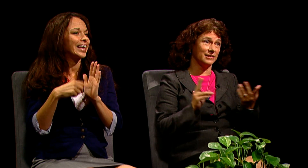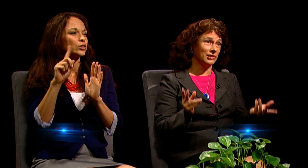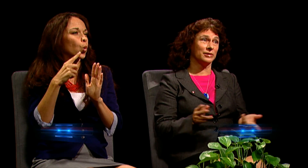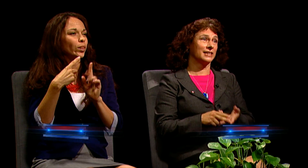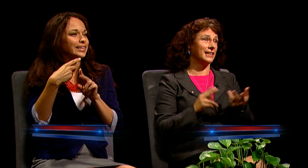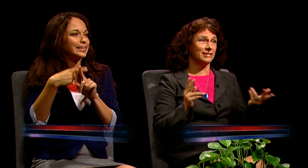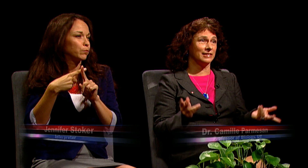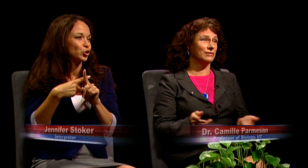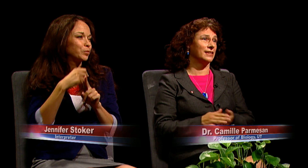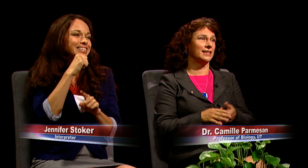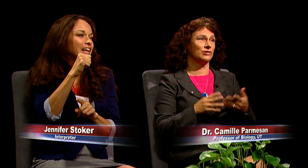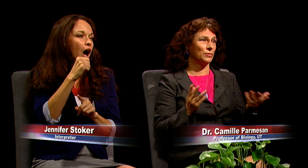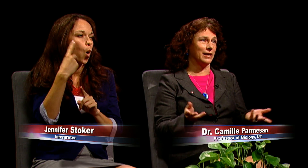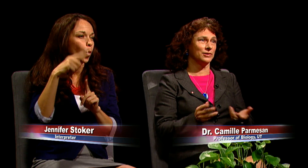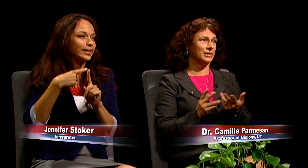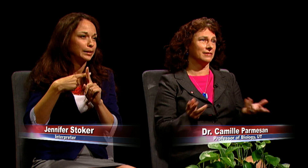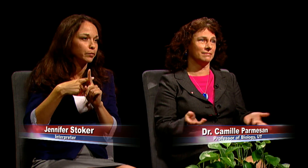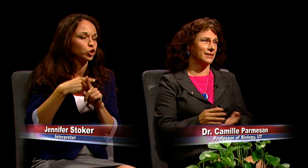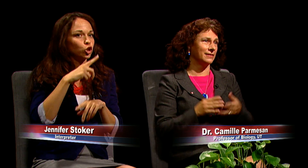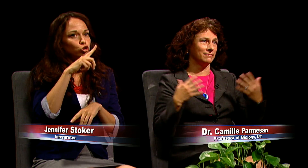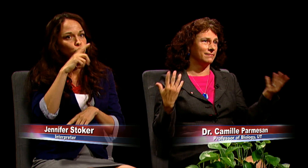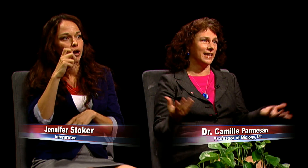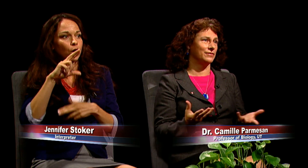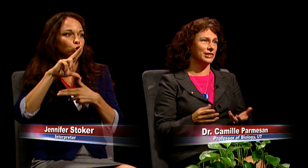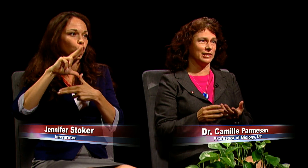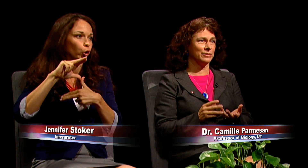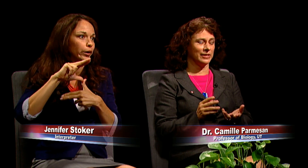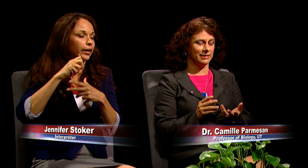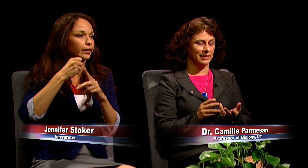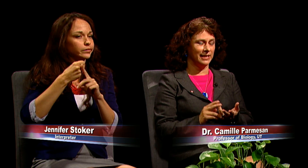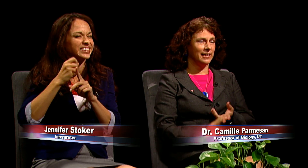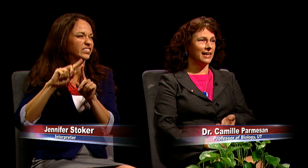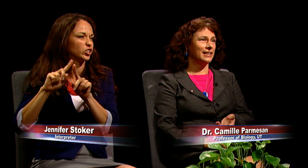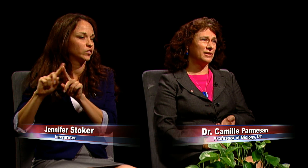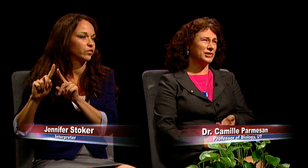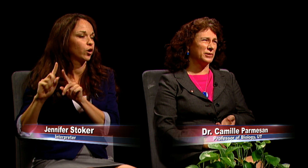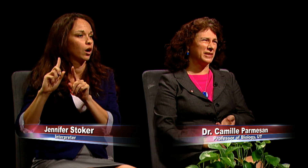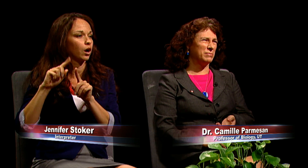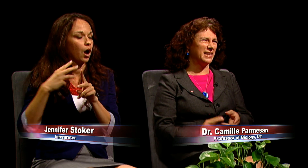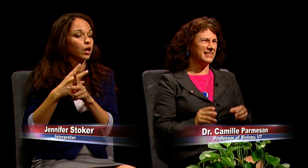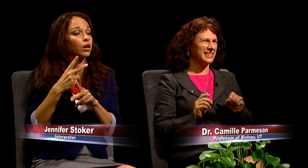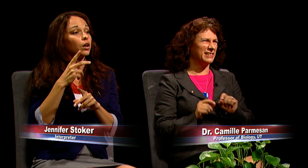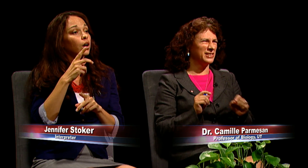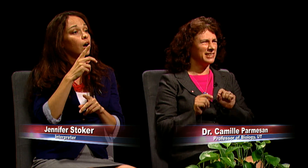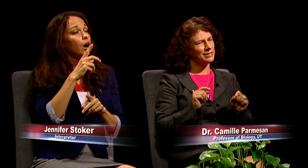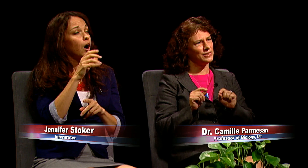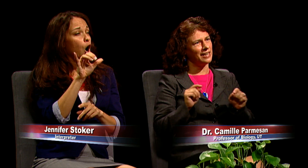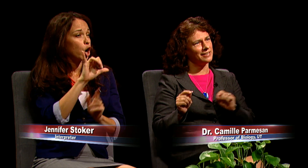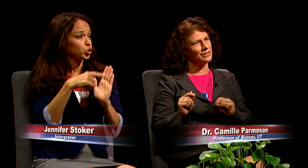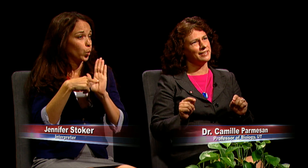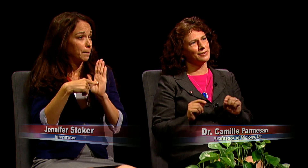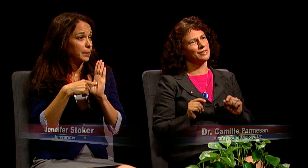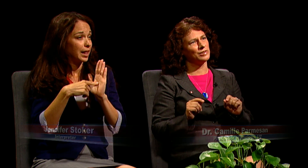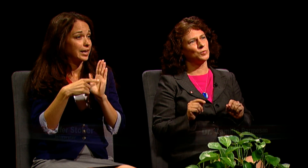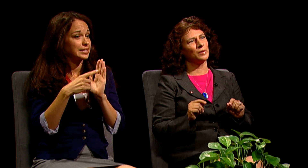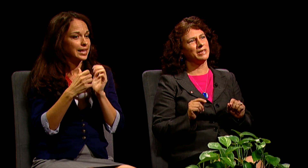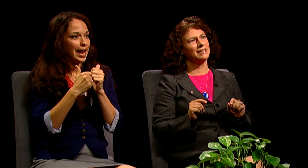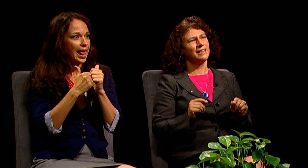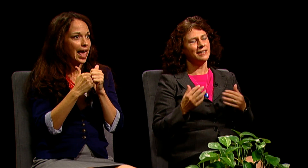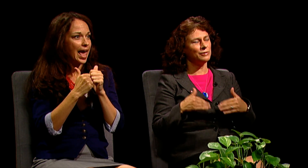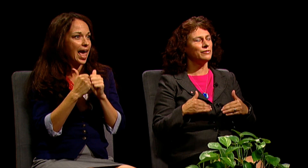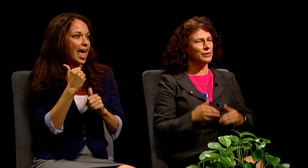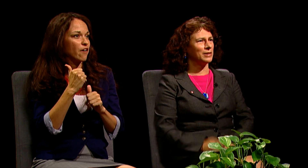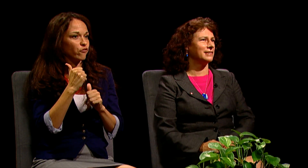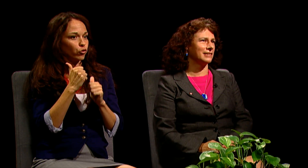other things. It's hurricanes and droughts and heavy snow events. And also it implies that every single dot on the earth is